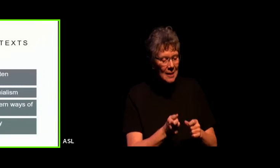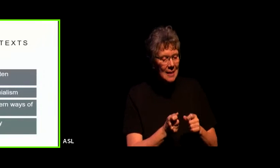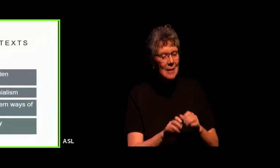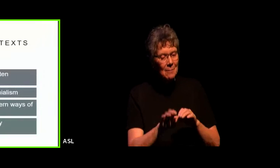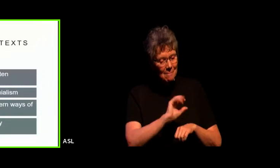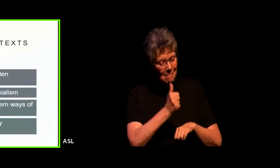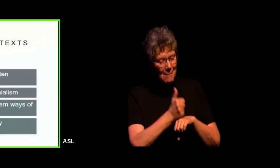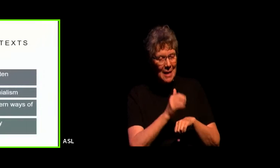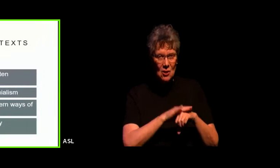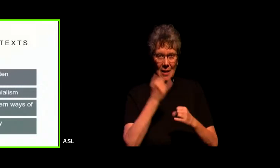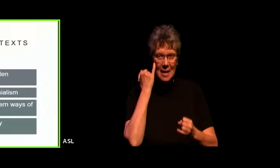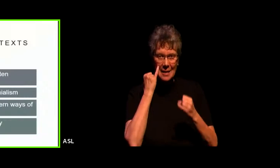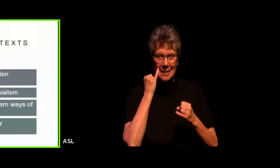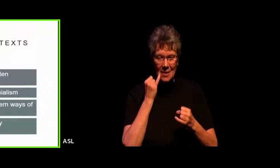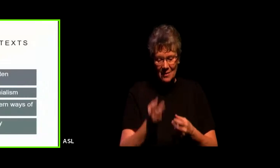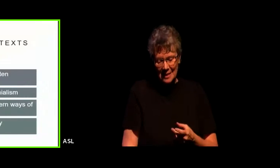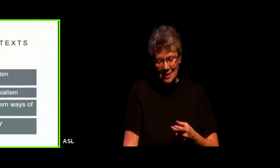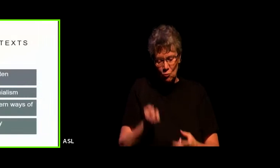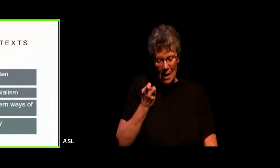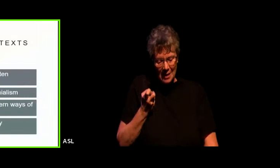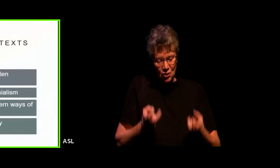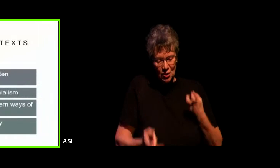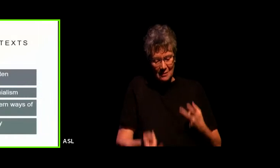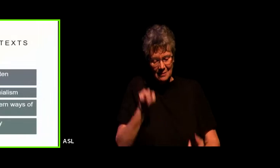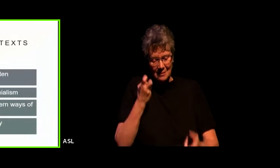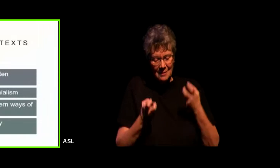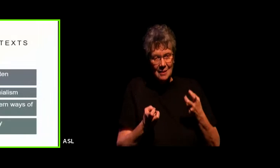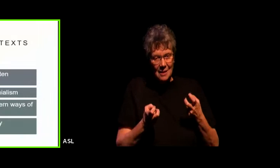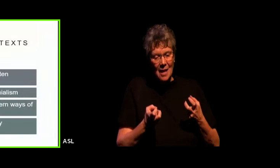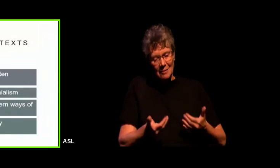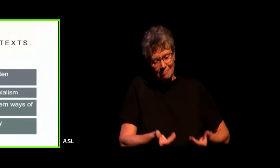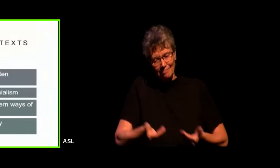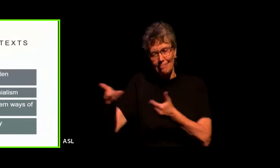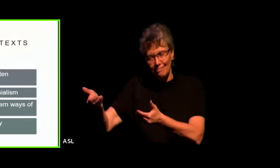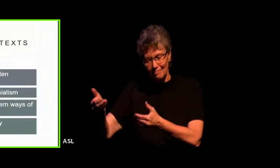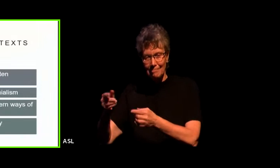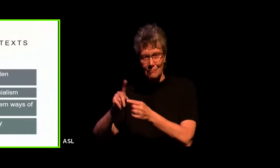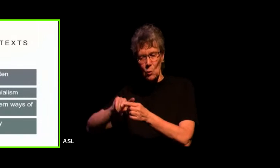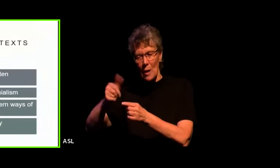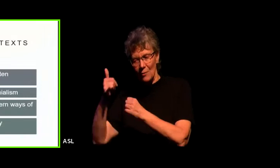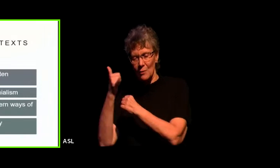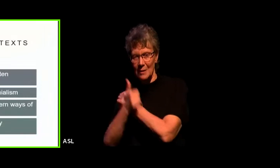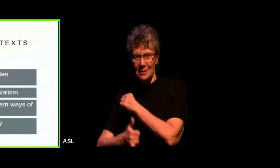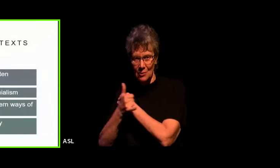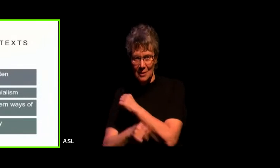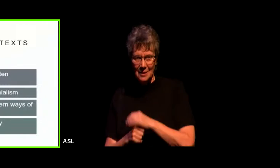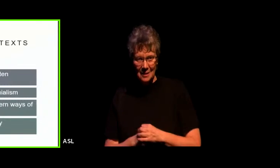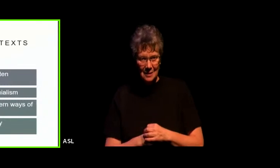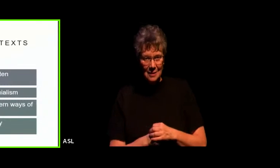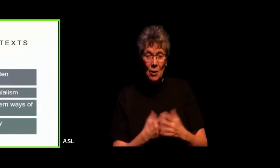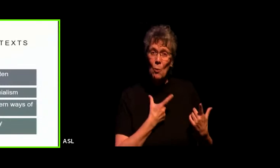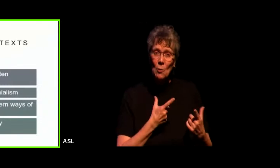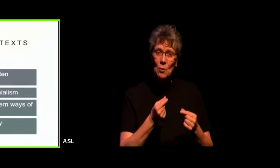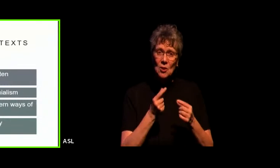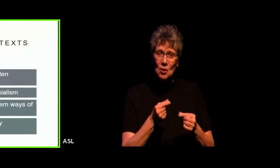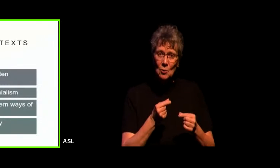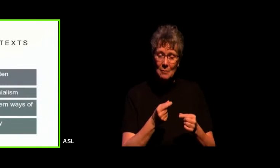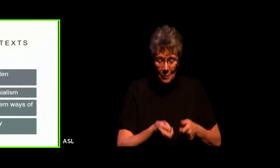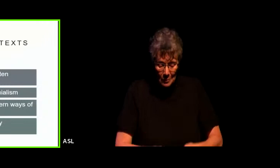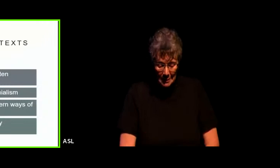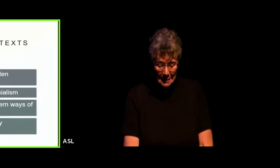we're actually doing? We are taking things out of the land, right? We are digging holes into the land and taking them out. So very